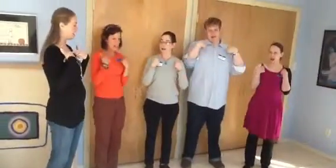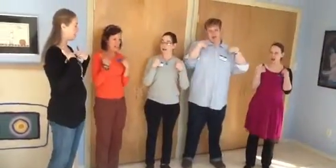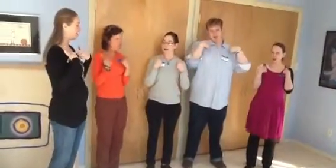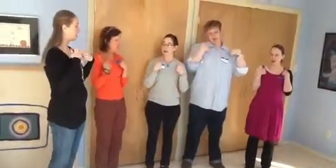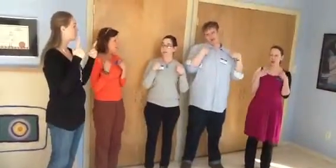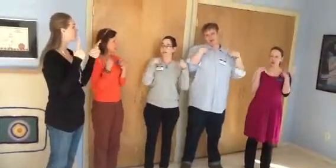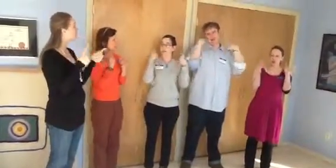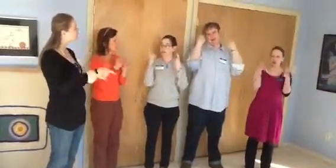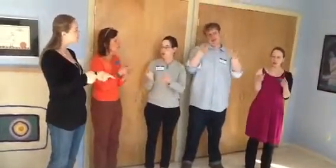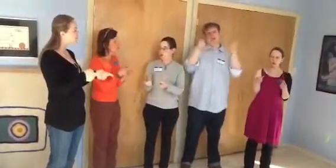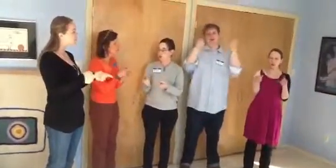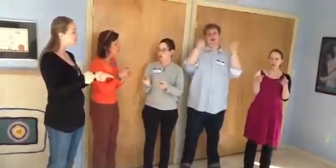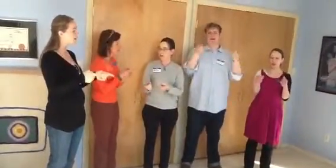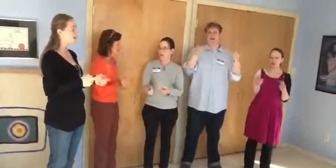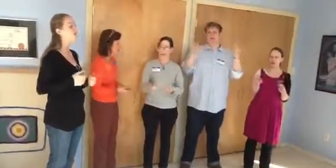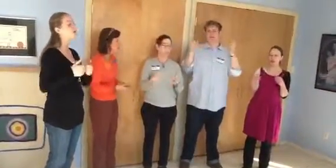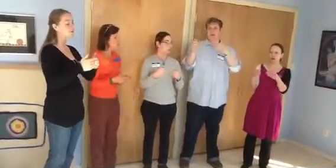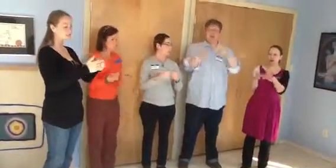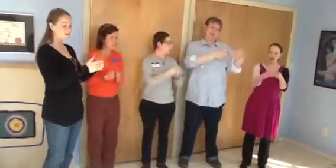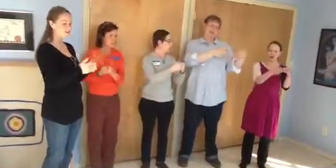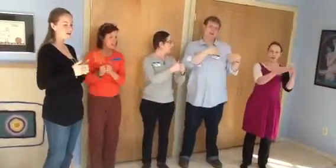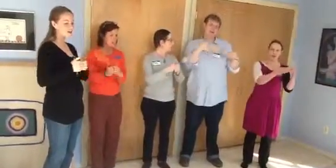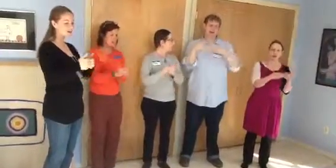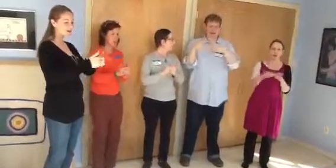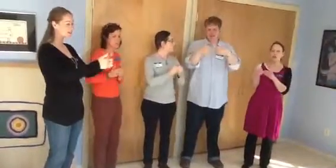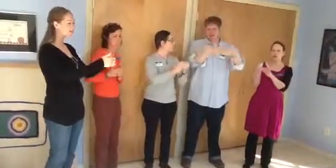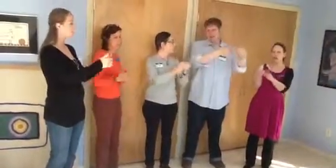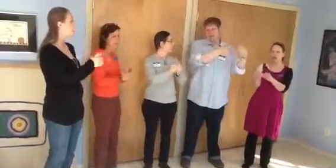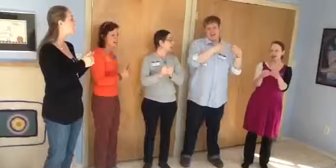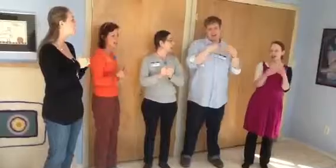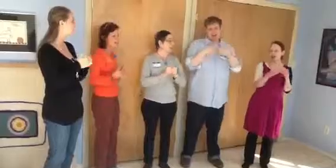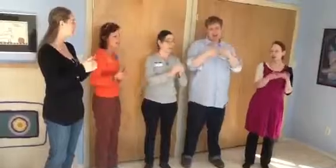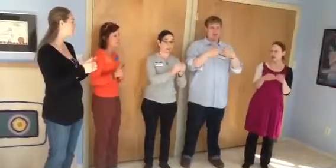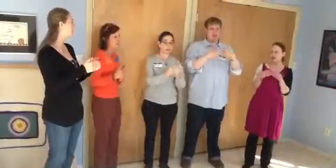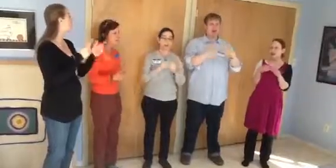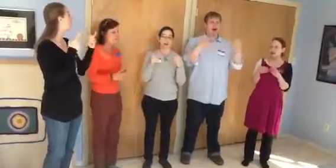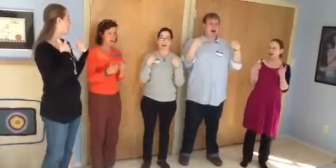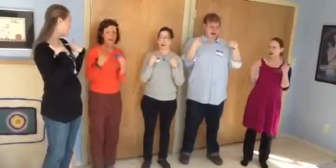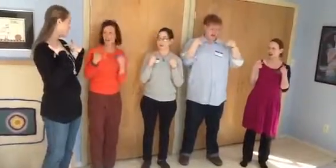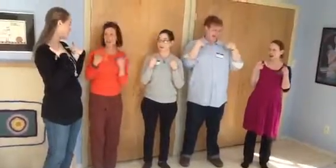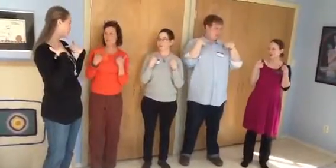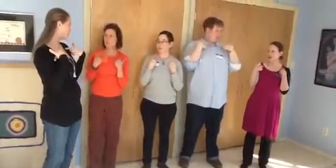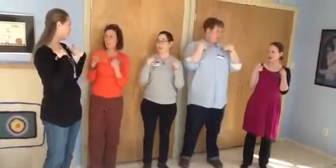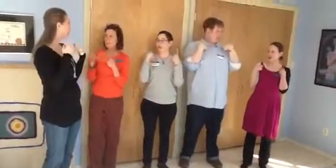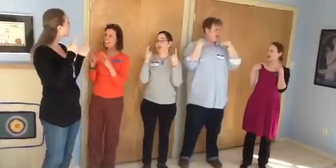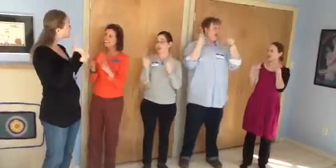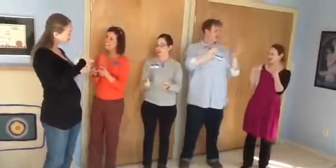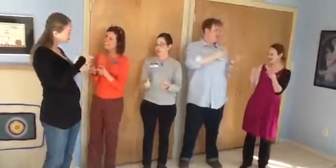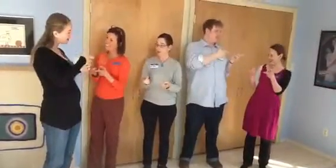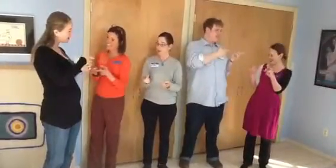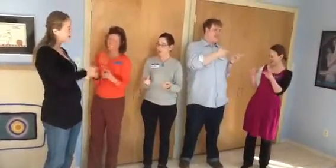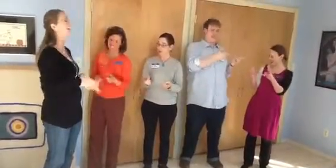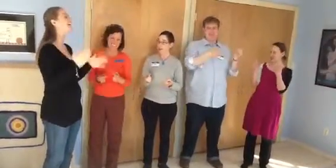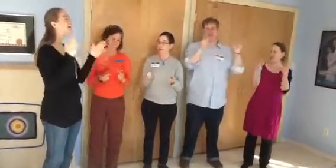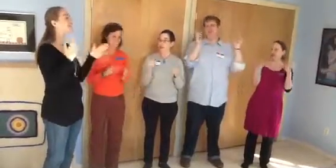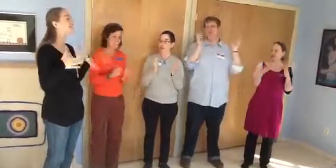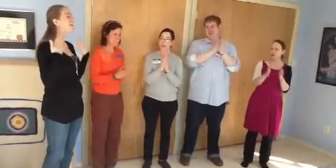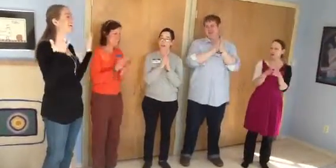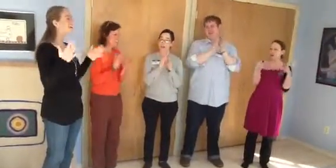am here and you are here, we are all together. I am here and you are here, we're gonna